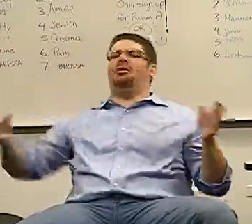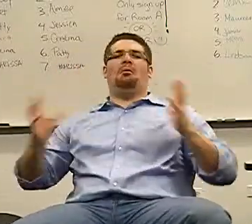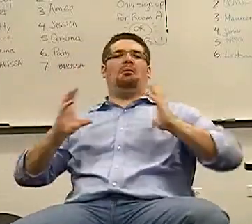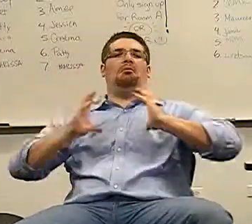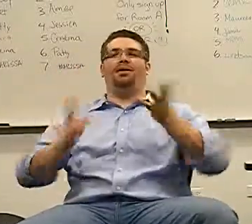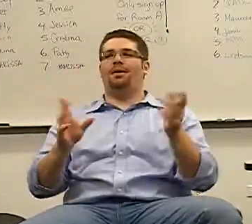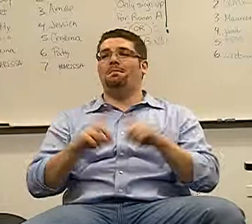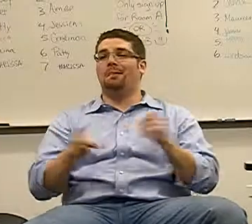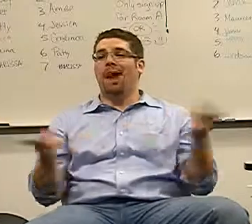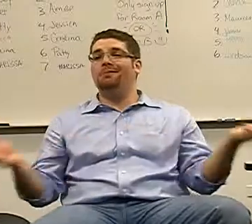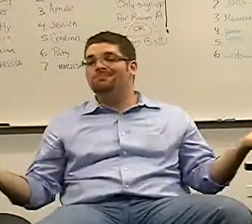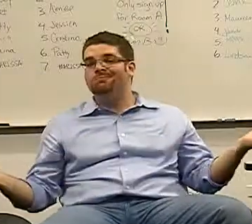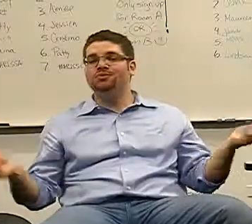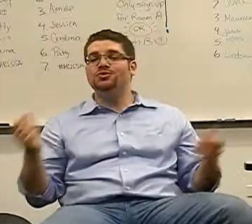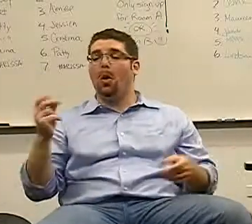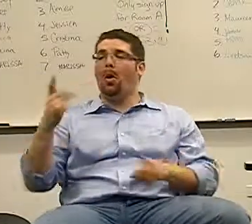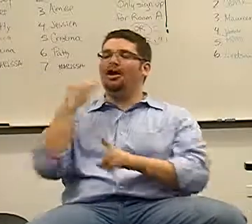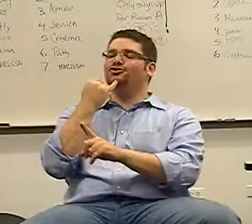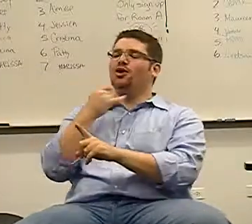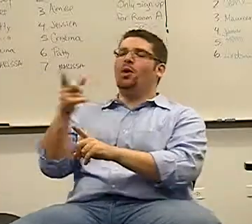And some of these houses had huge backyards.